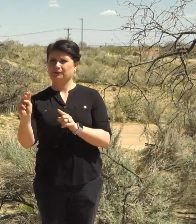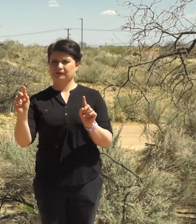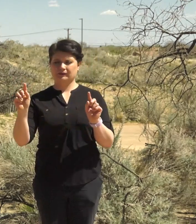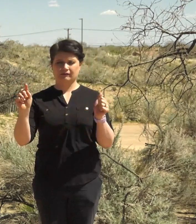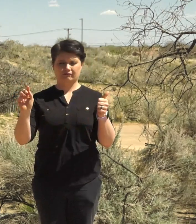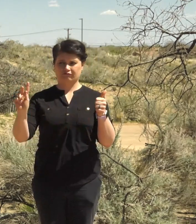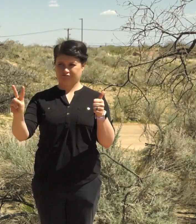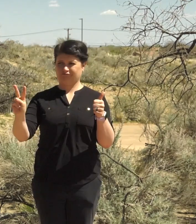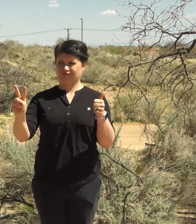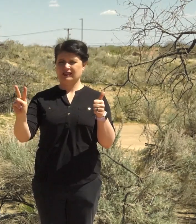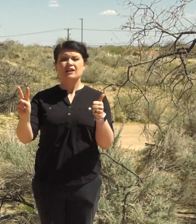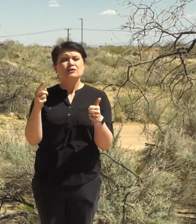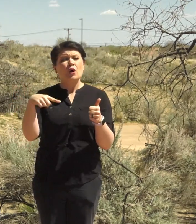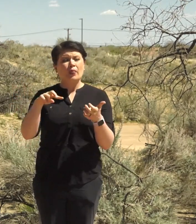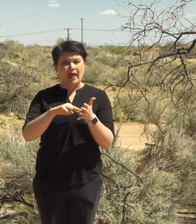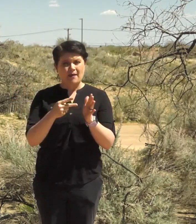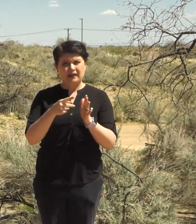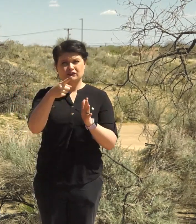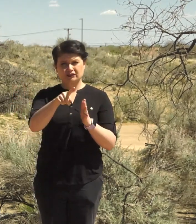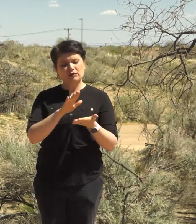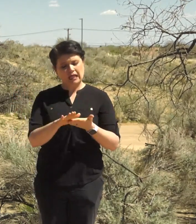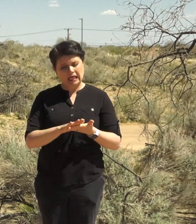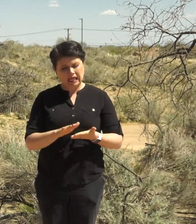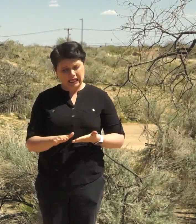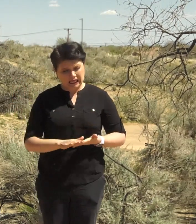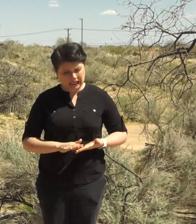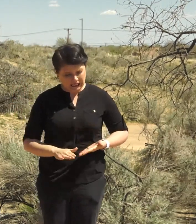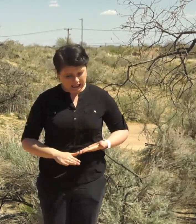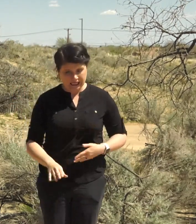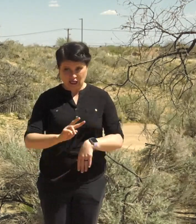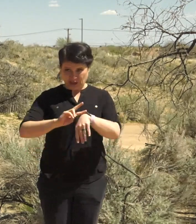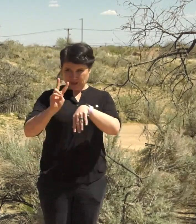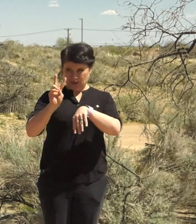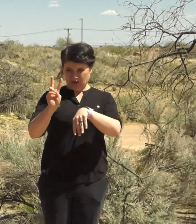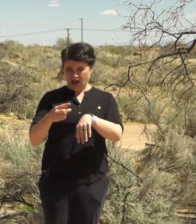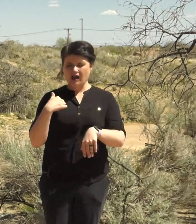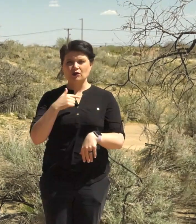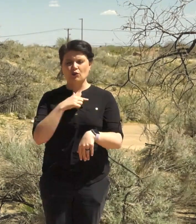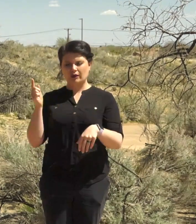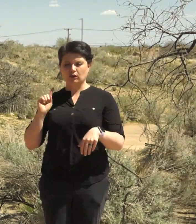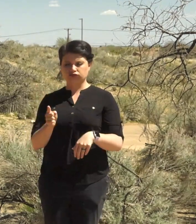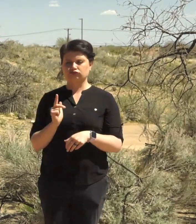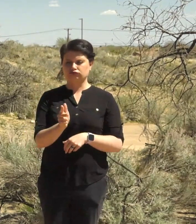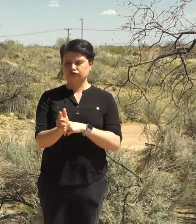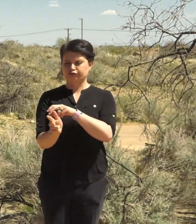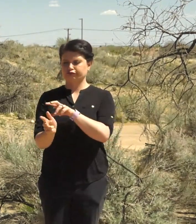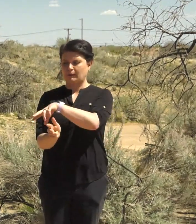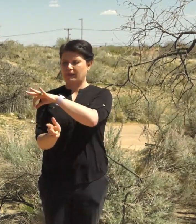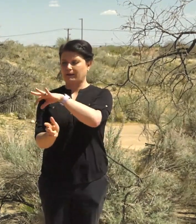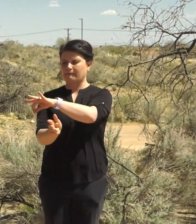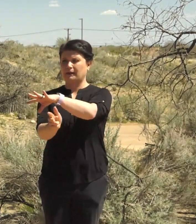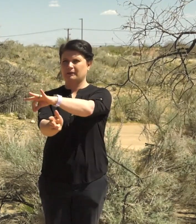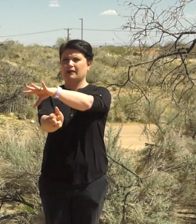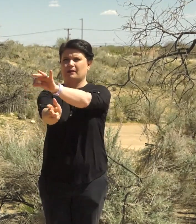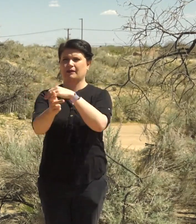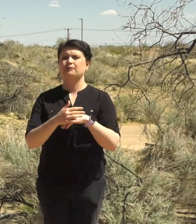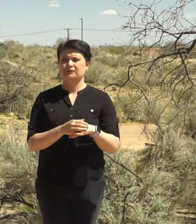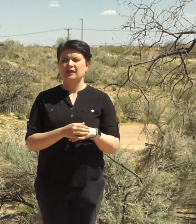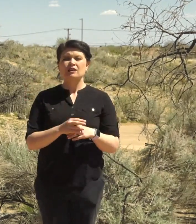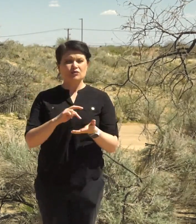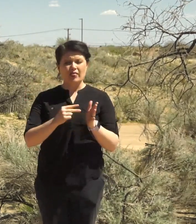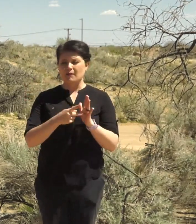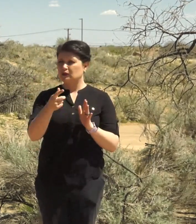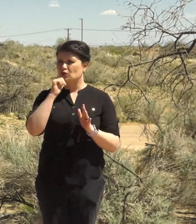is you'll get all your refuse out to the street, and we'll have trucks there to pick it up for you so that we can stay socially distanced and so that you won't be coming